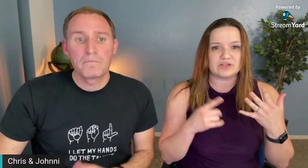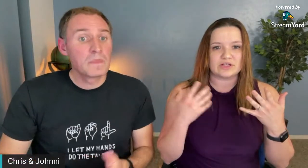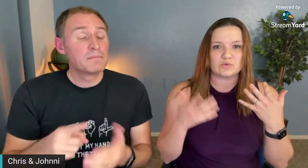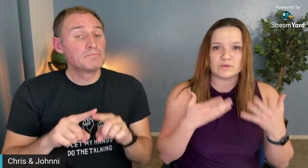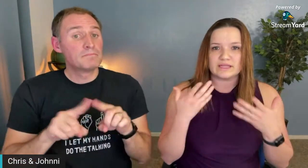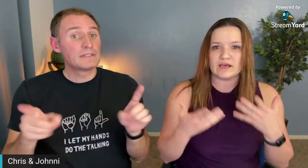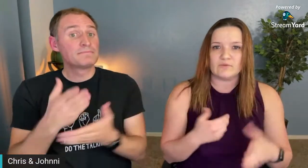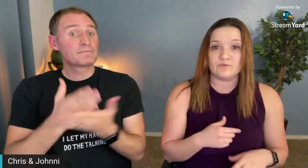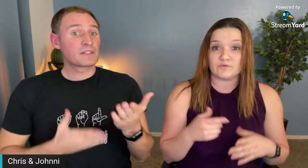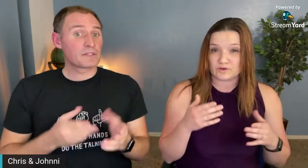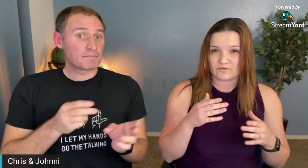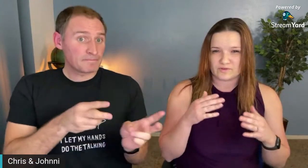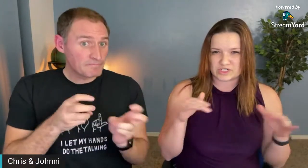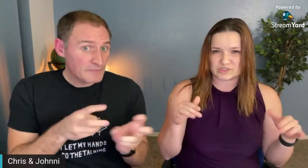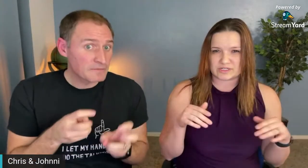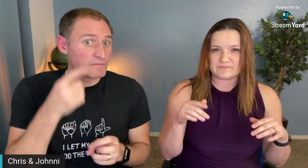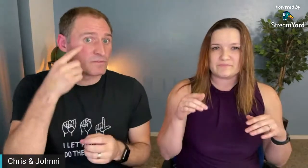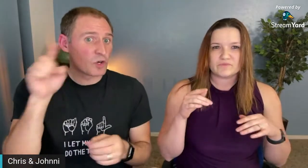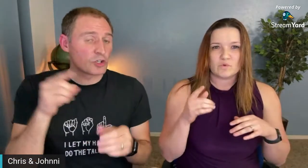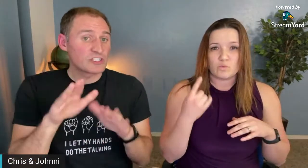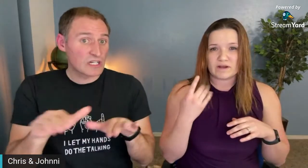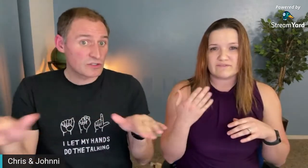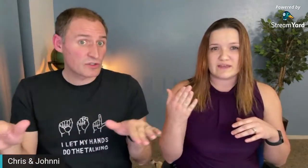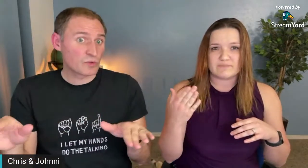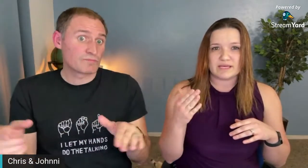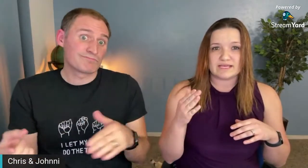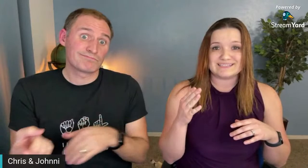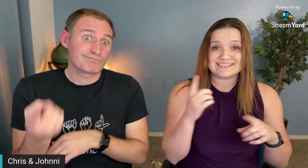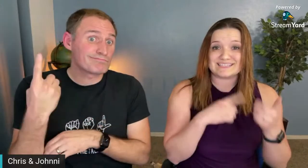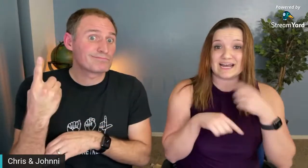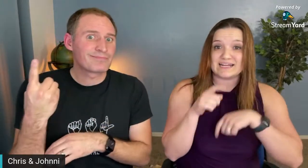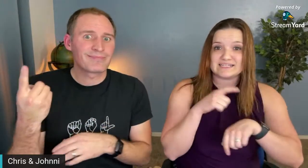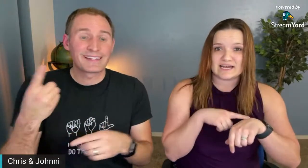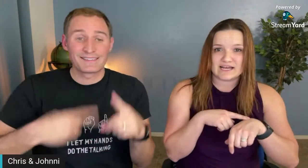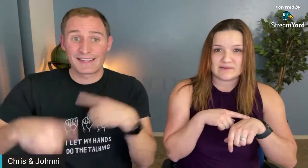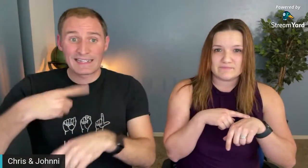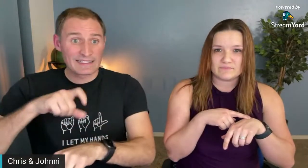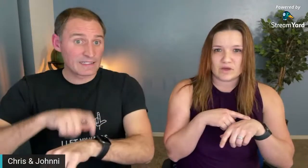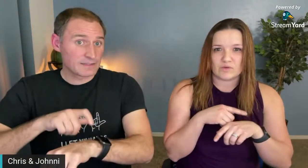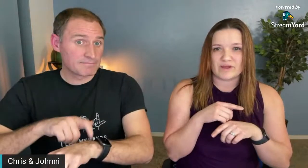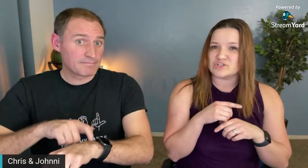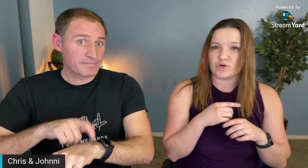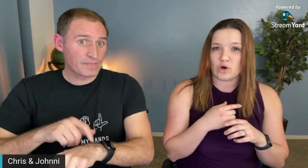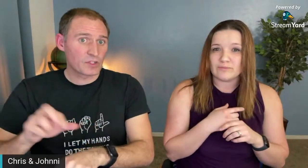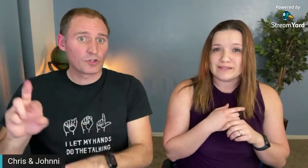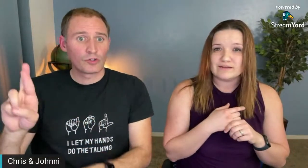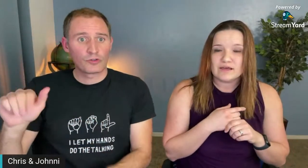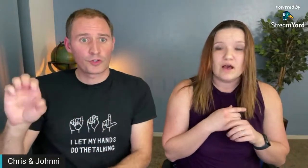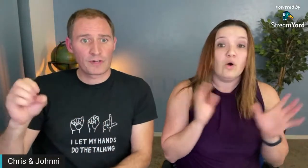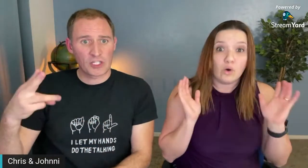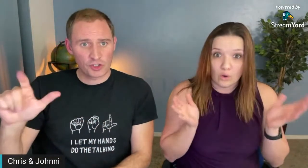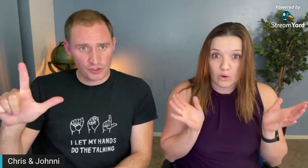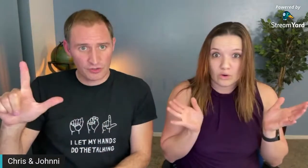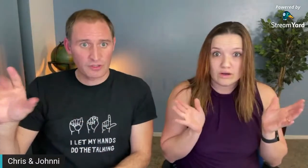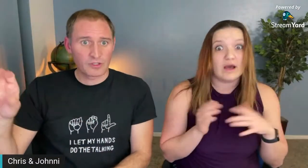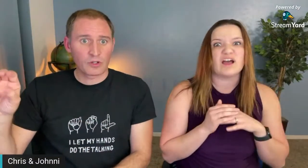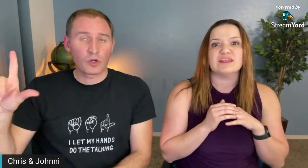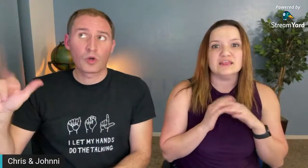that are really helpful for children. One of them is Signing Time. Rachel Coleman. Oh,